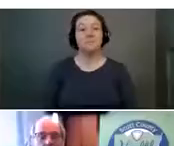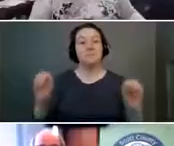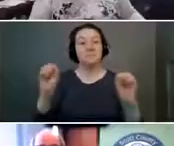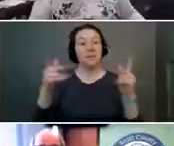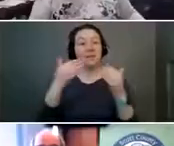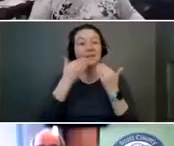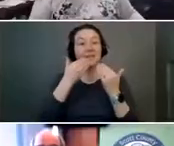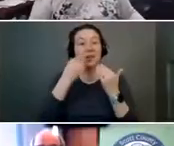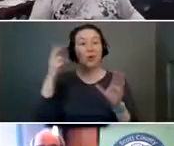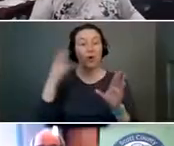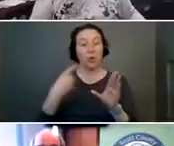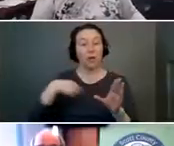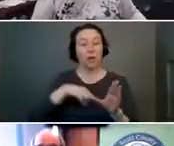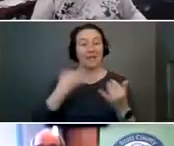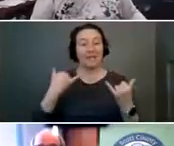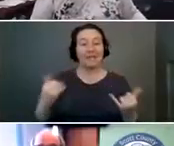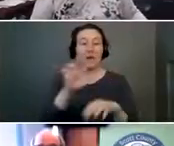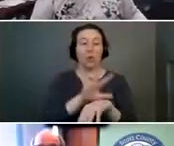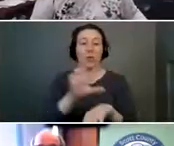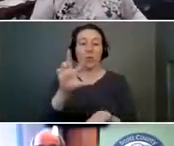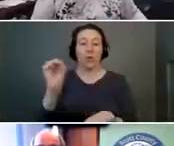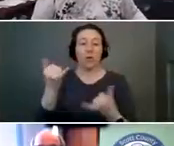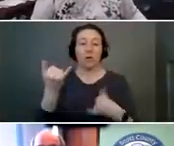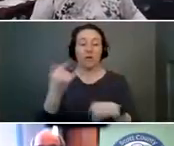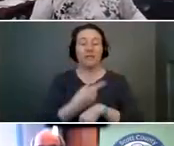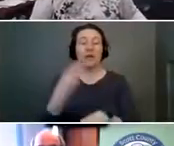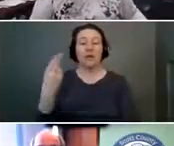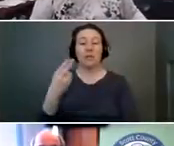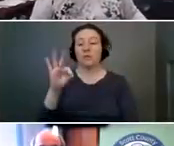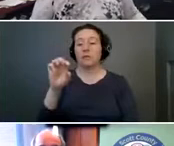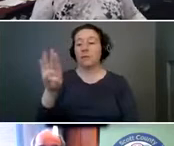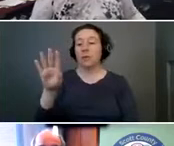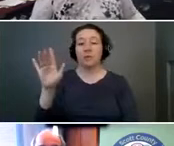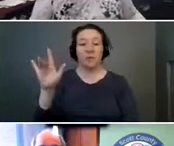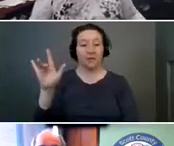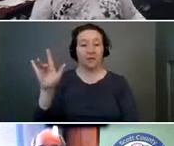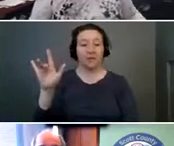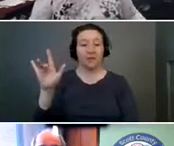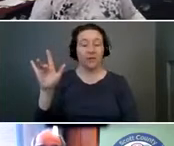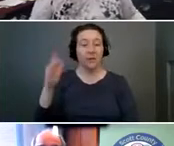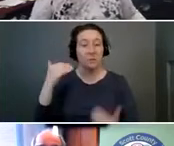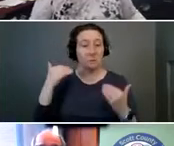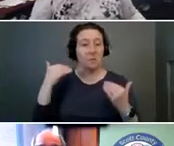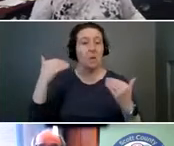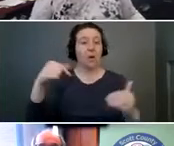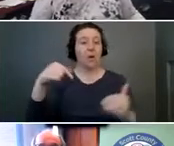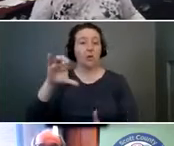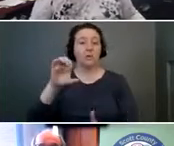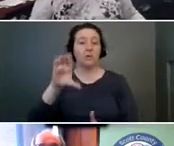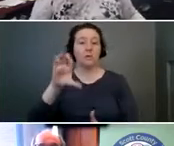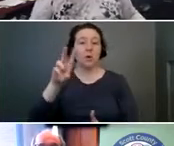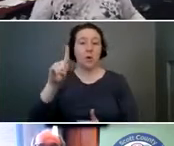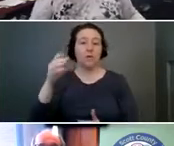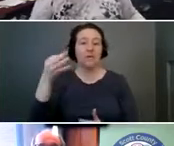Thank you everybody for joining us. It's 3:30. Today is Thursday, February 25th. We'll go ahead with our QC COVID-19